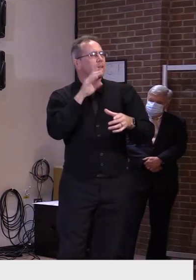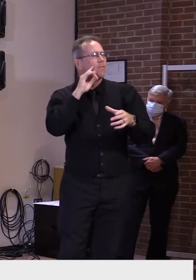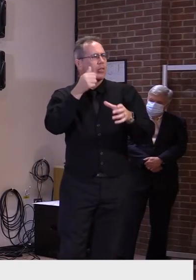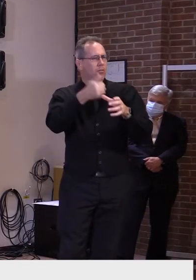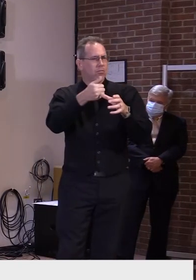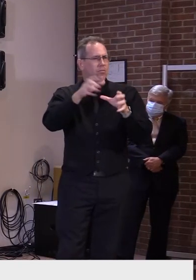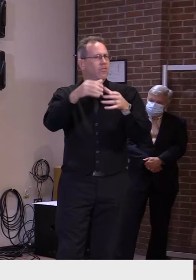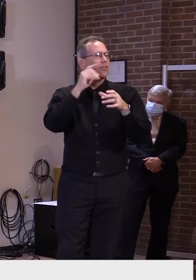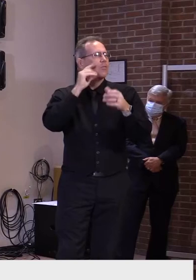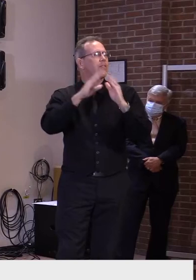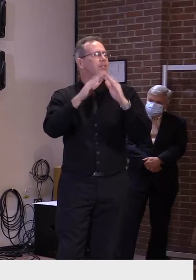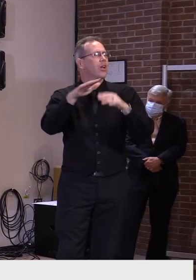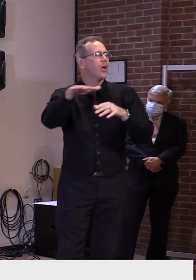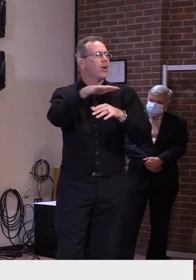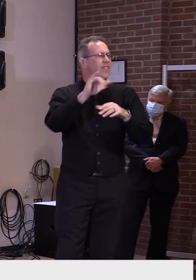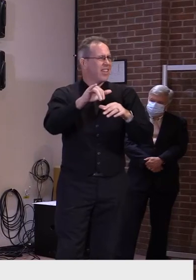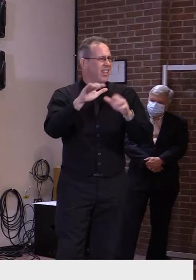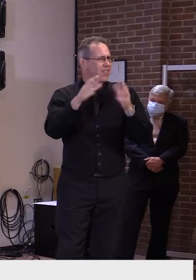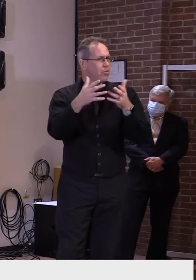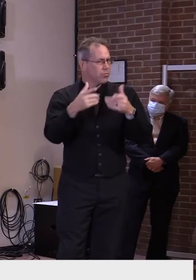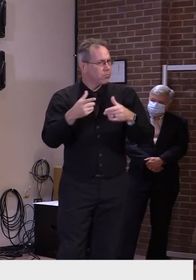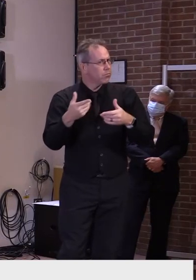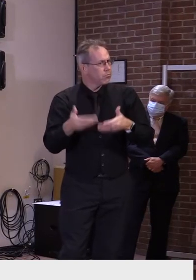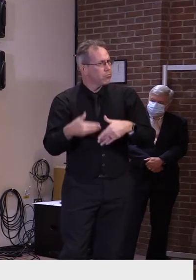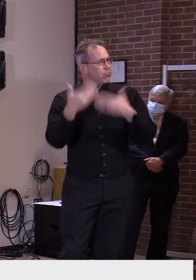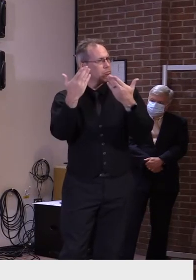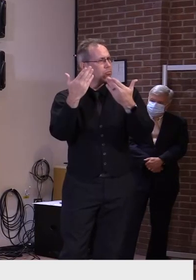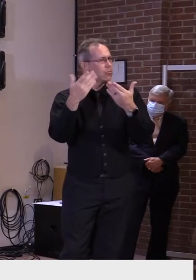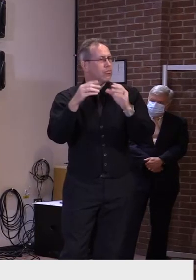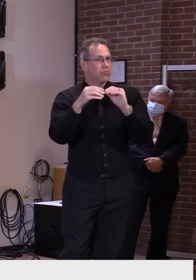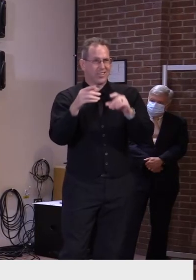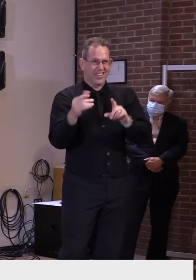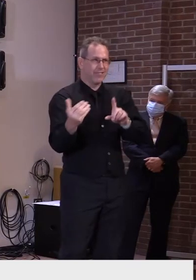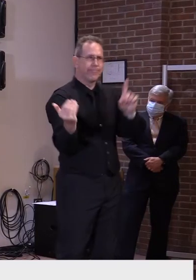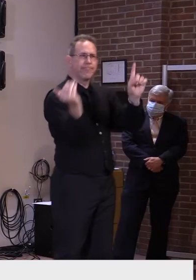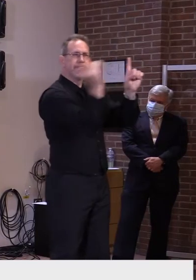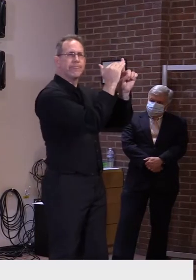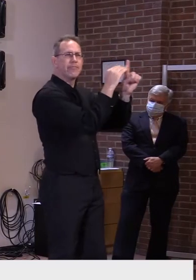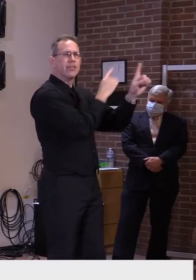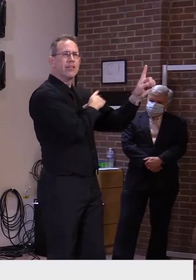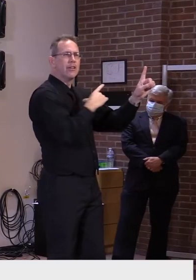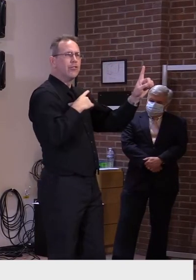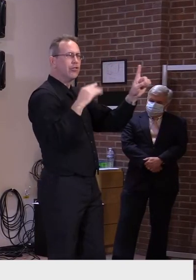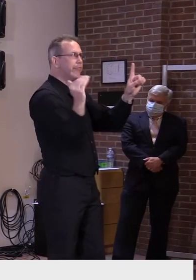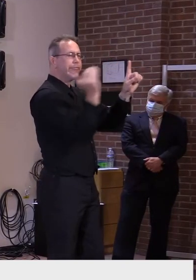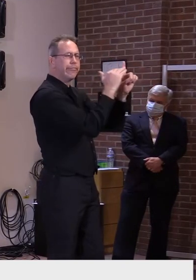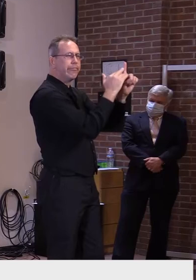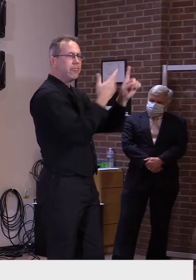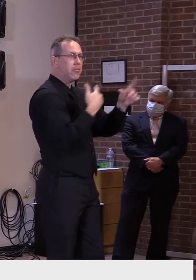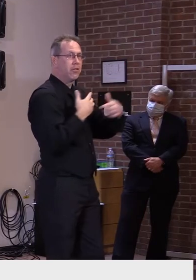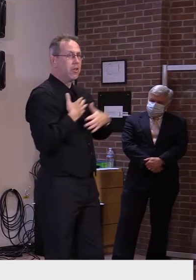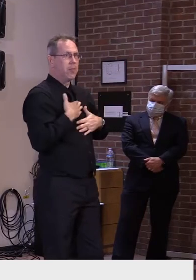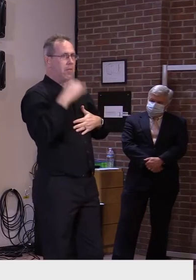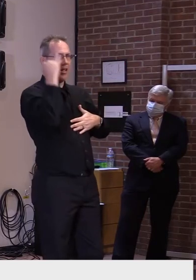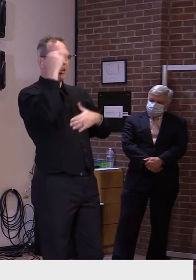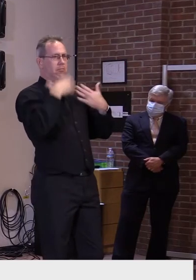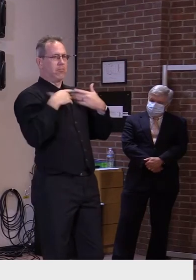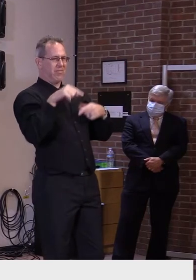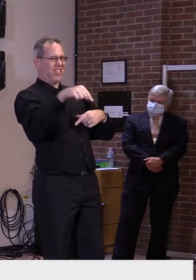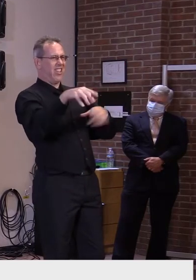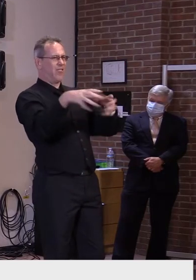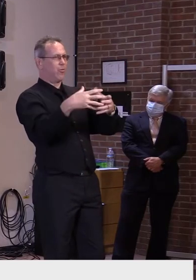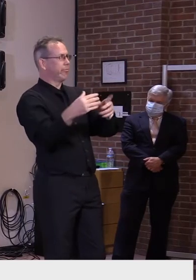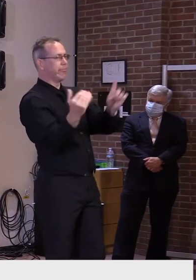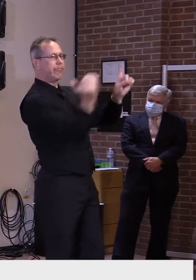the answer. This is what they want. So this isn't my idea, and I'm just giving them what they want, or